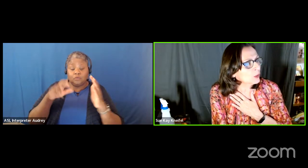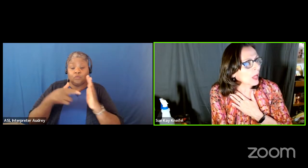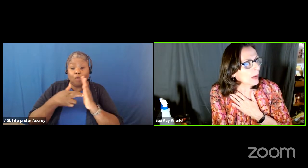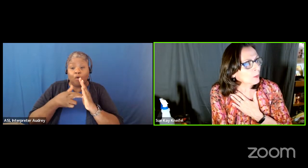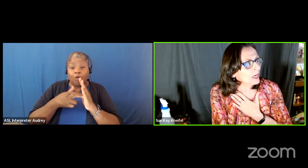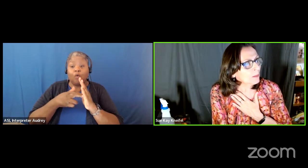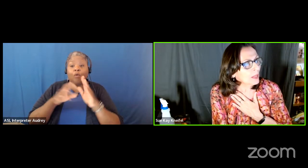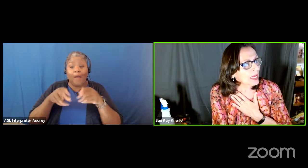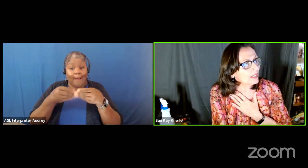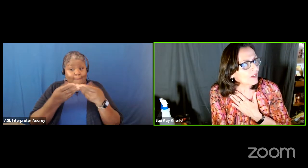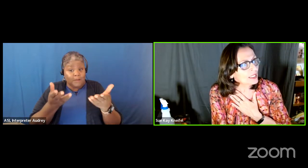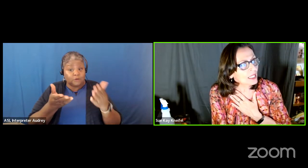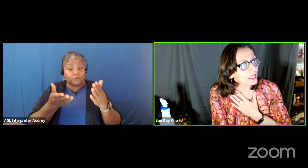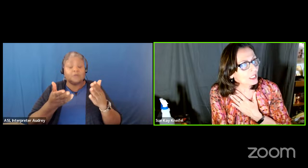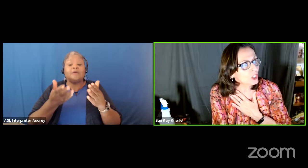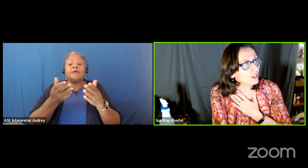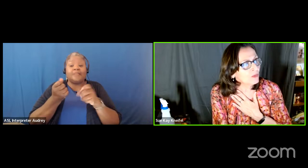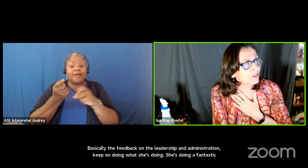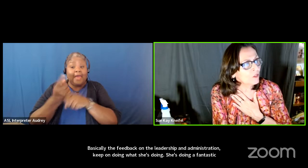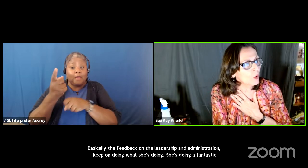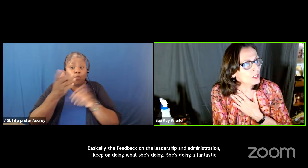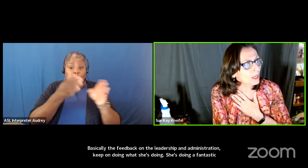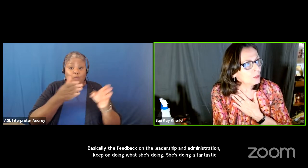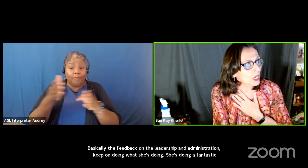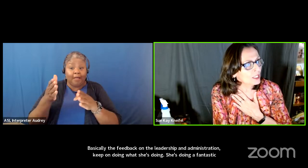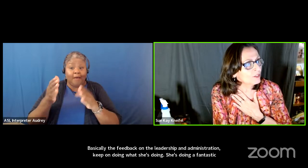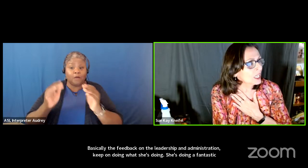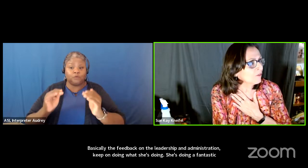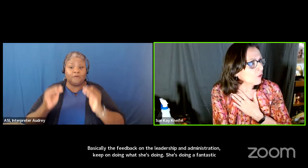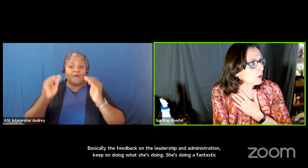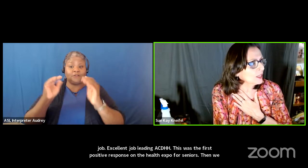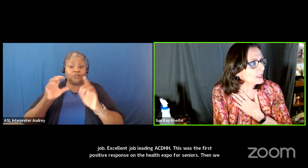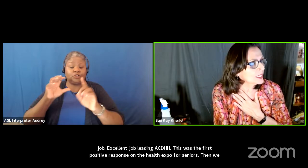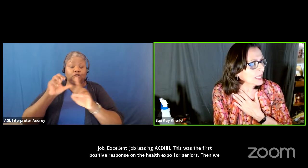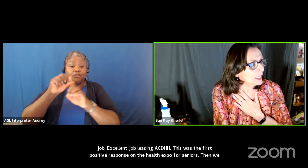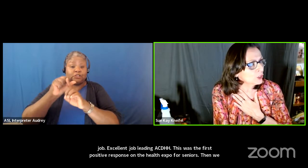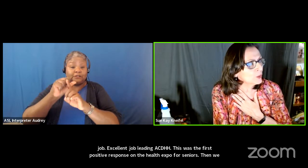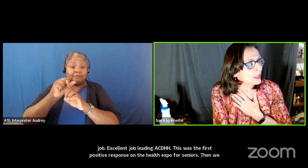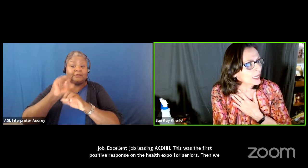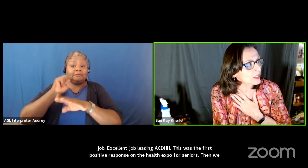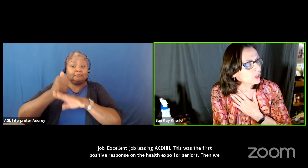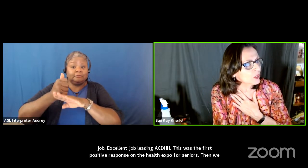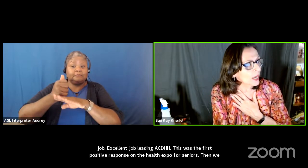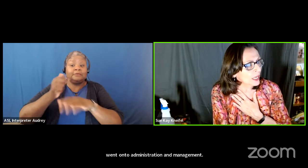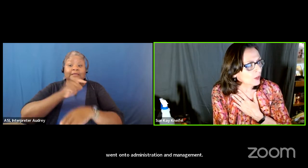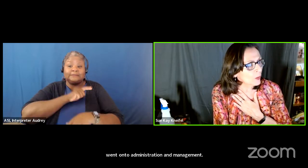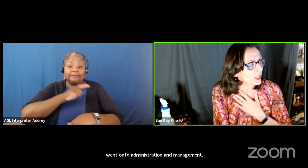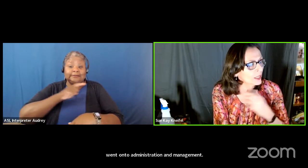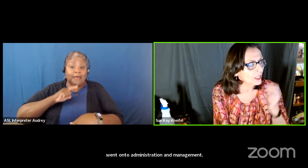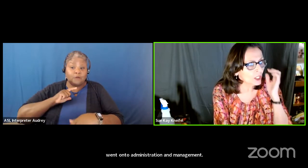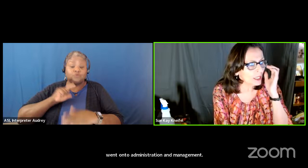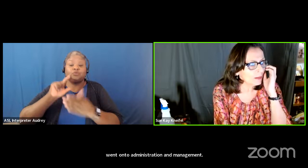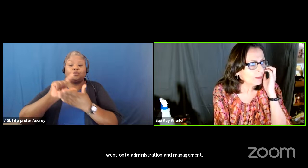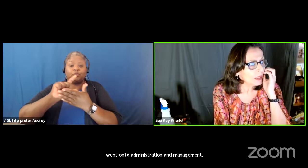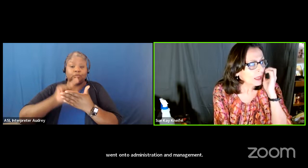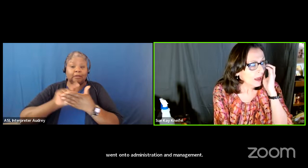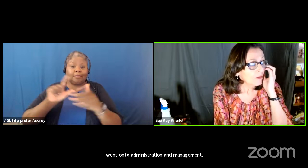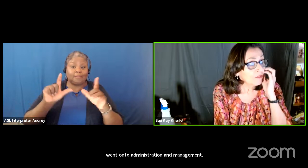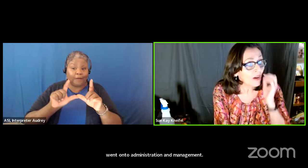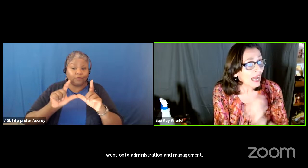Administers the annual operating plan advancing the achievement of goals and objectives set forth in statute, licensure, and other